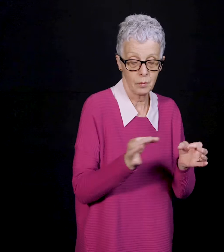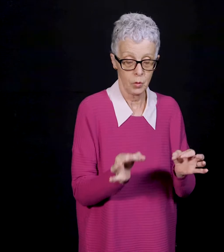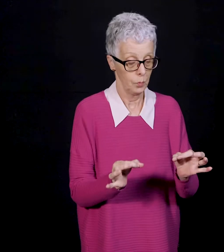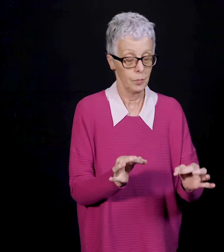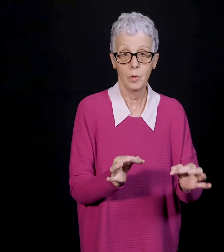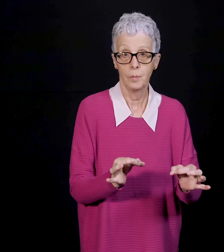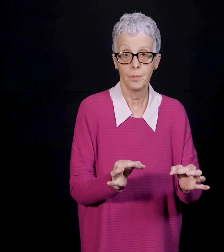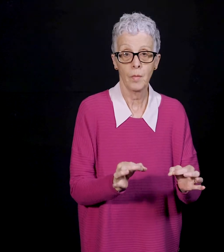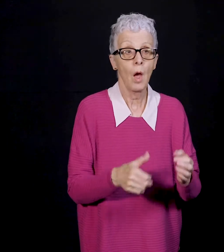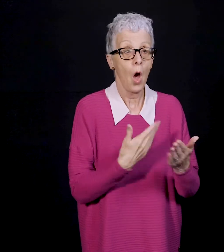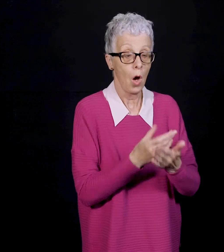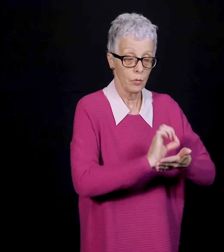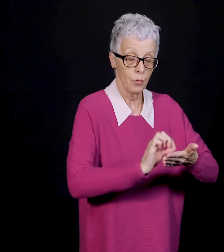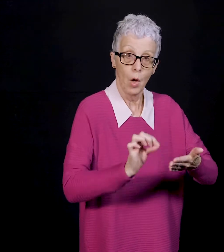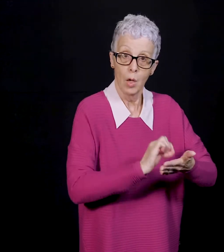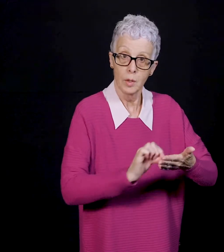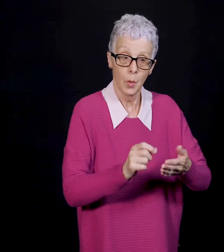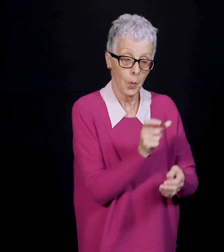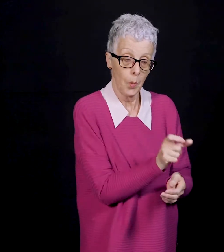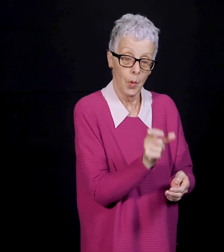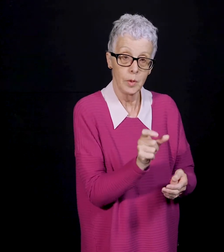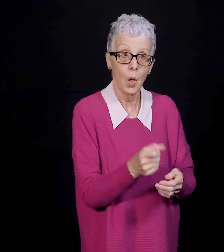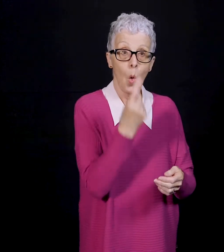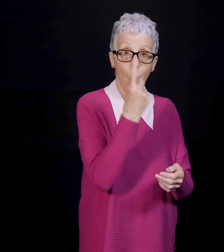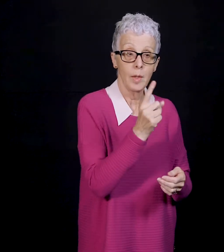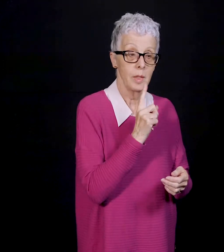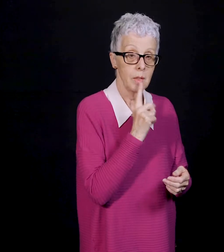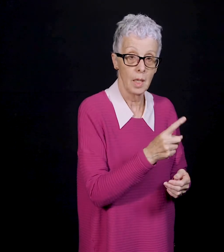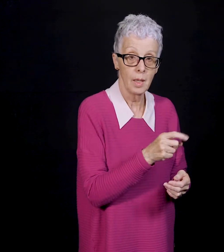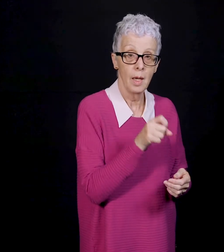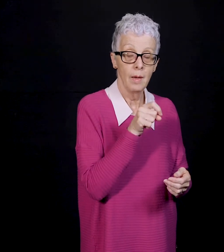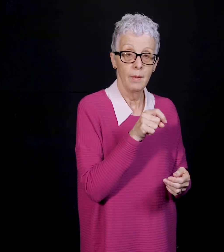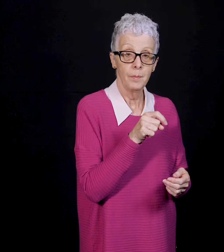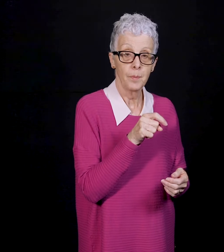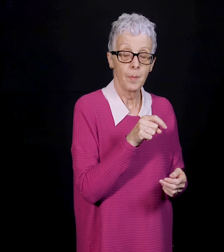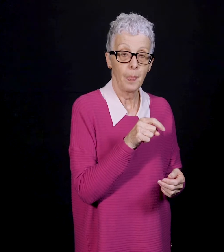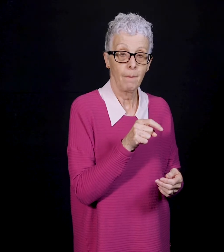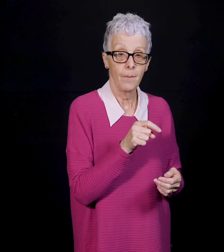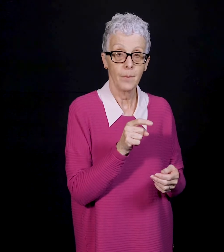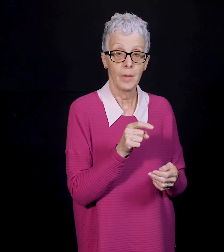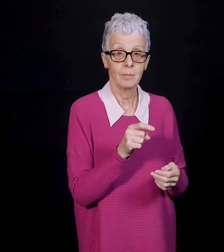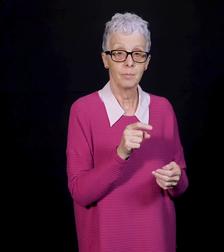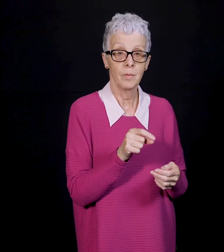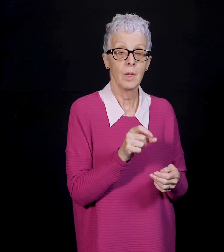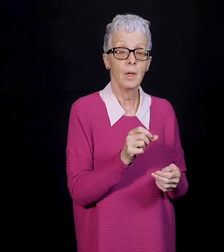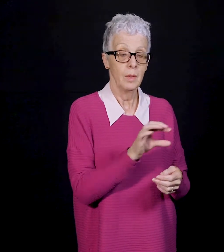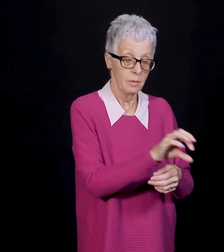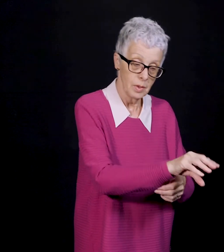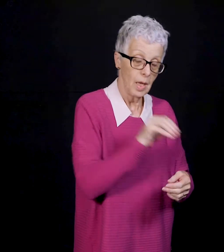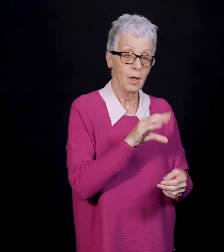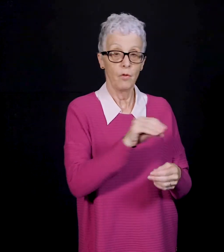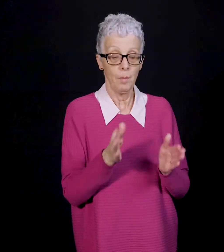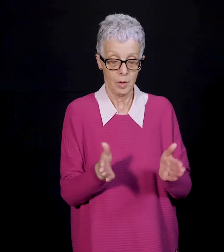discs, and on it was written certain words. On one of them said this, they would cast them and pull them out of the